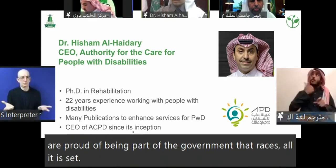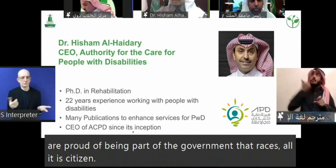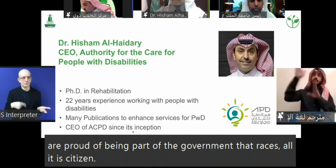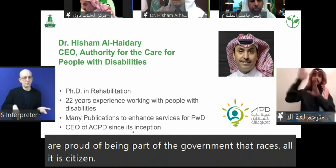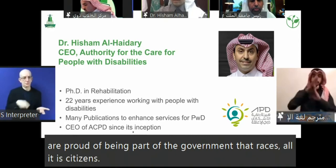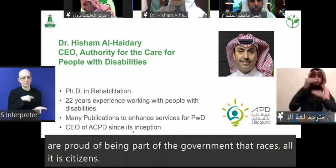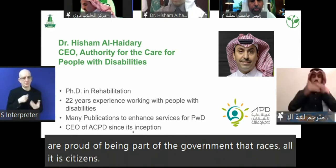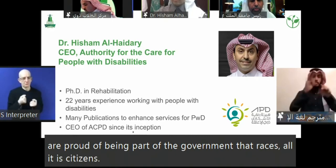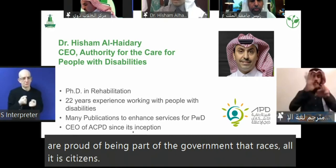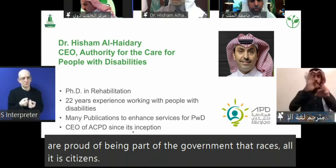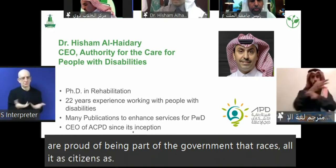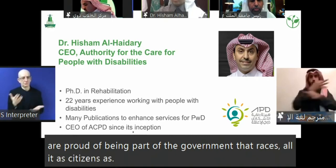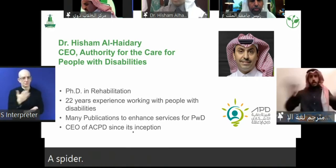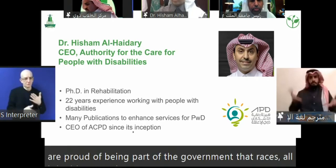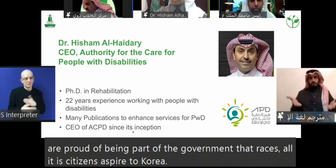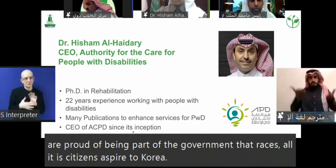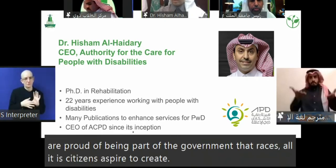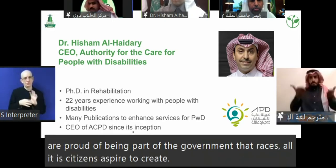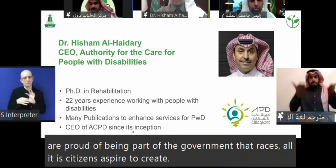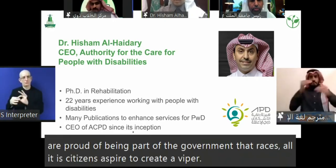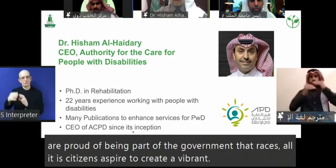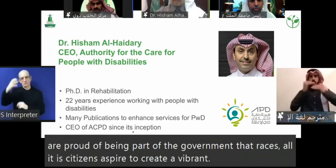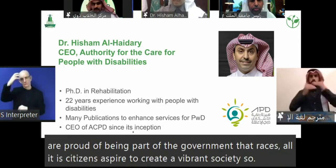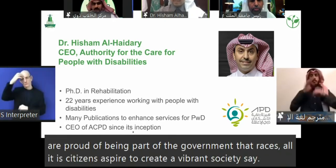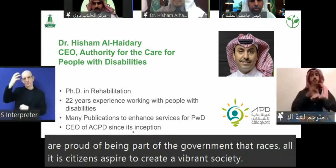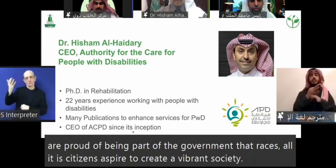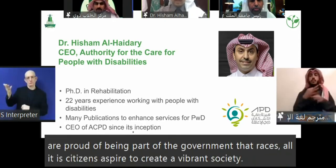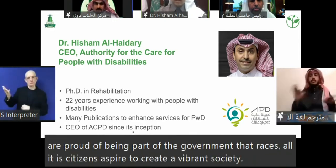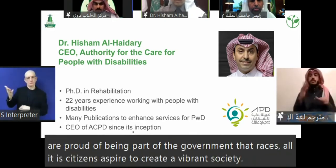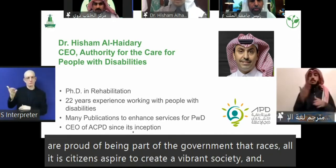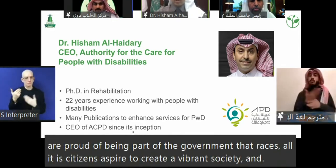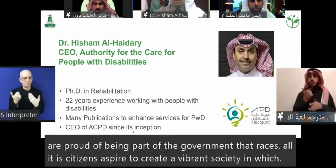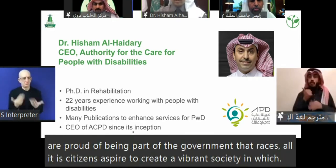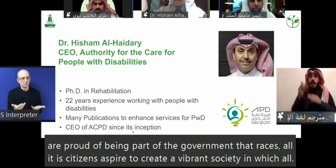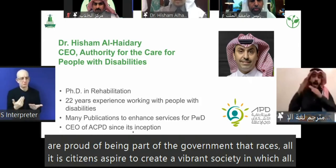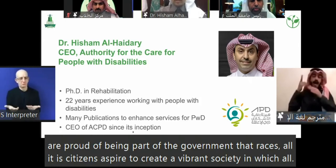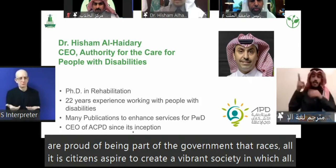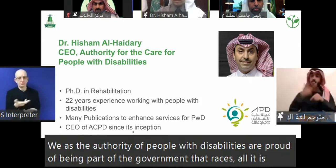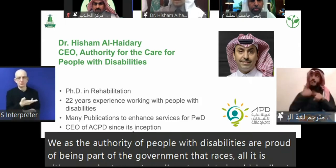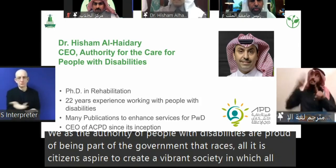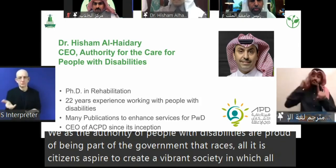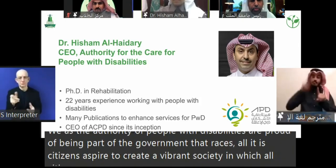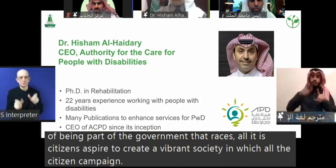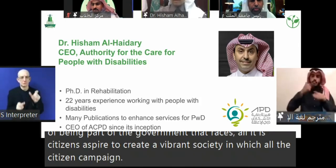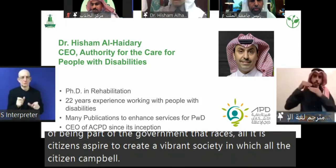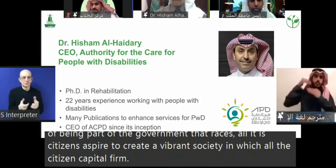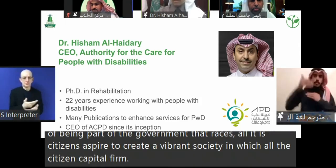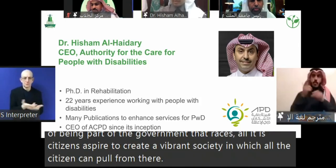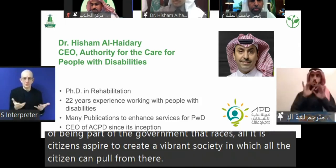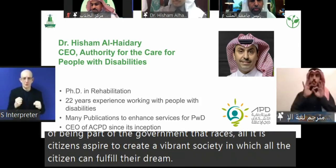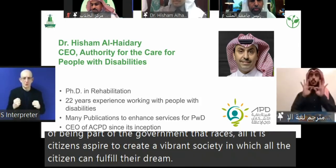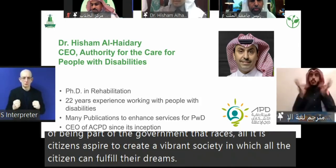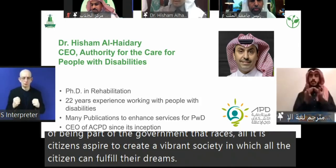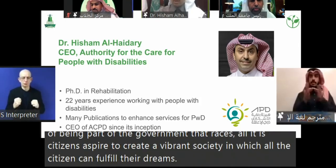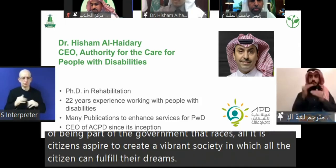citizens, aspire to create a vibrant society in which all its citizens can fulfill their